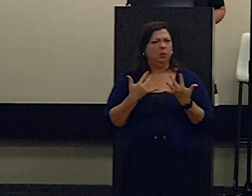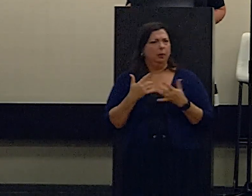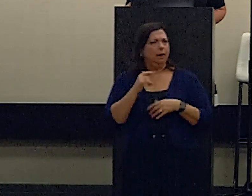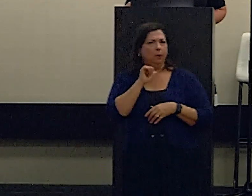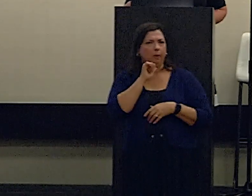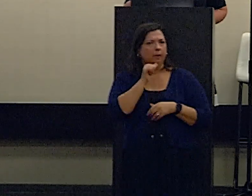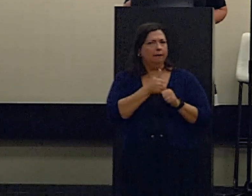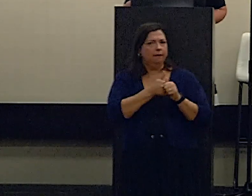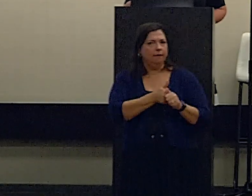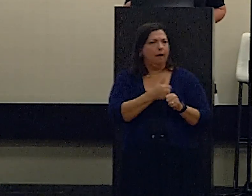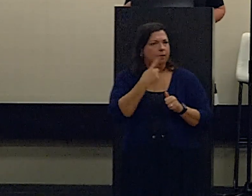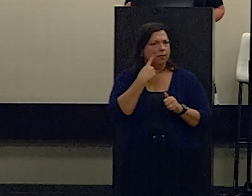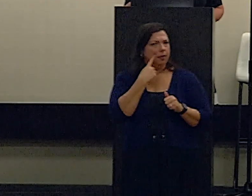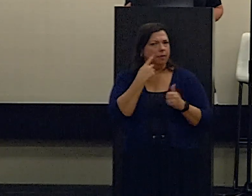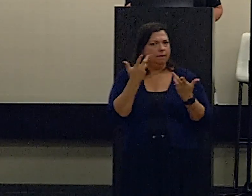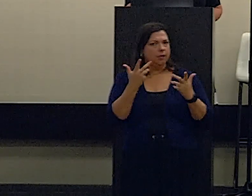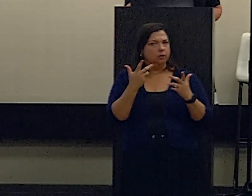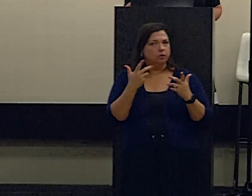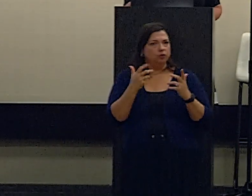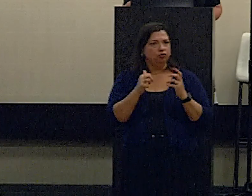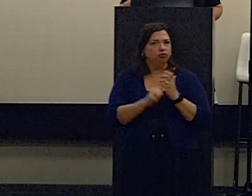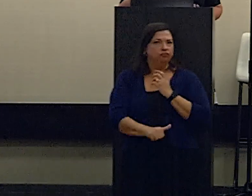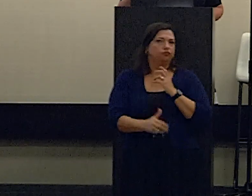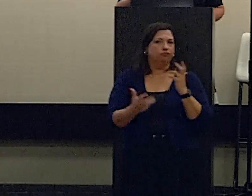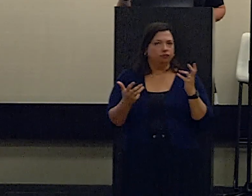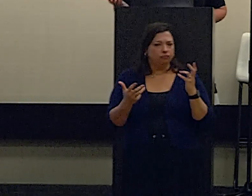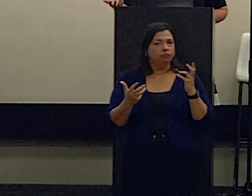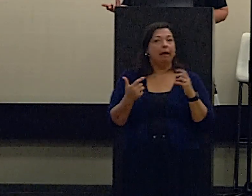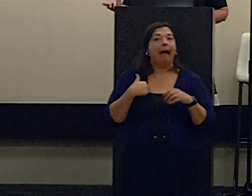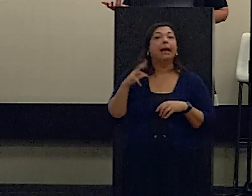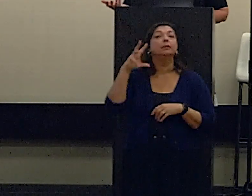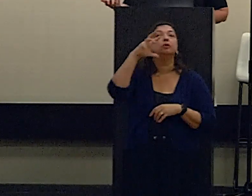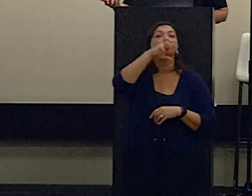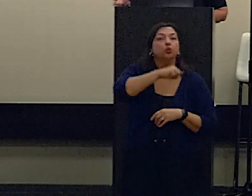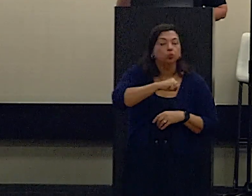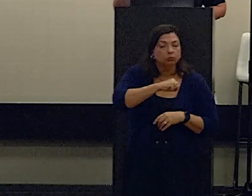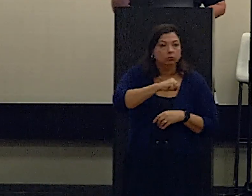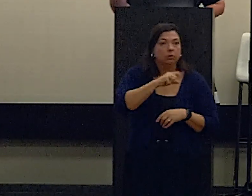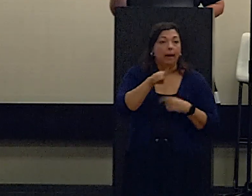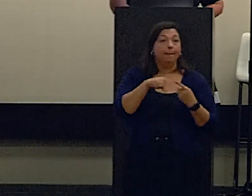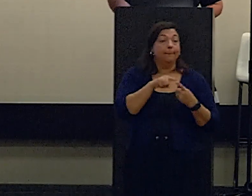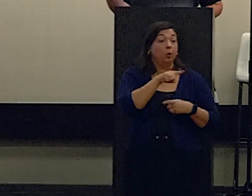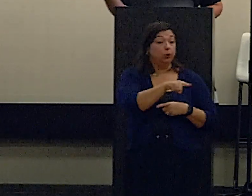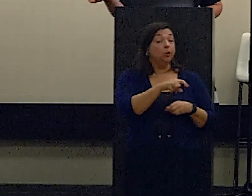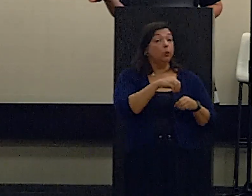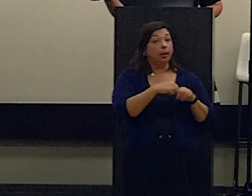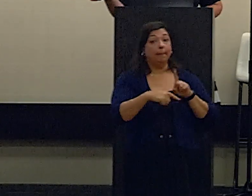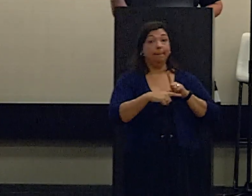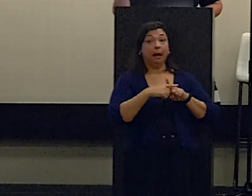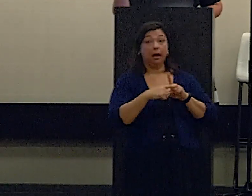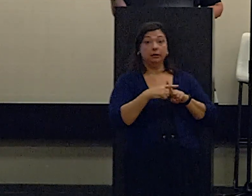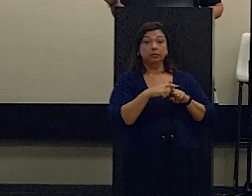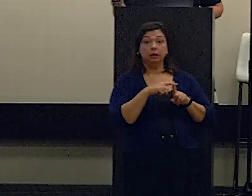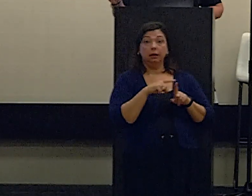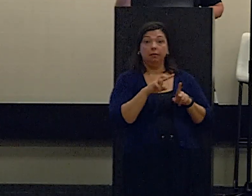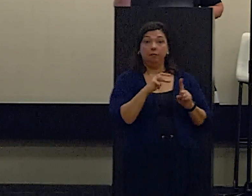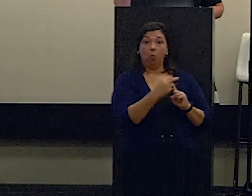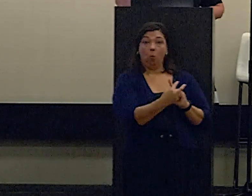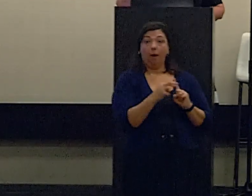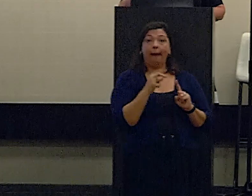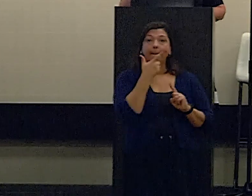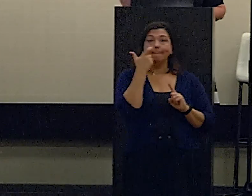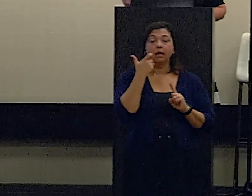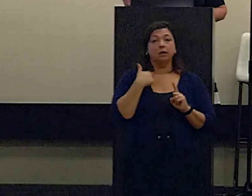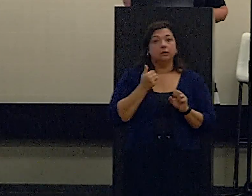aren't you doing that? I totally thought you were doing that. Oh crap. I assumed these things about you in a positive way because I had formed